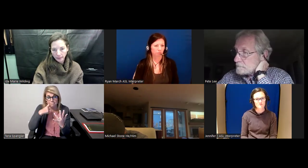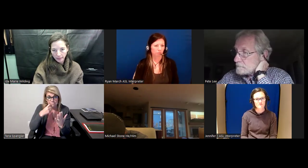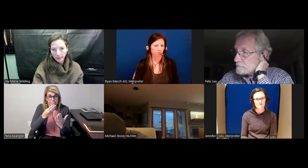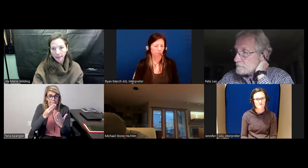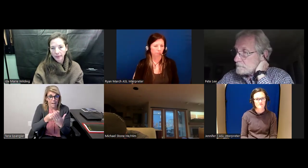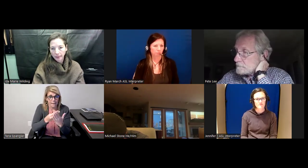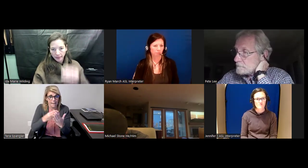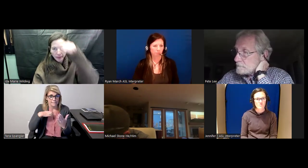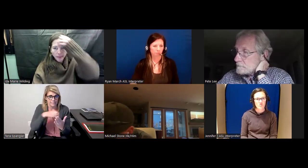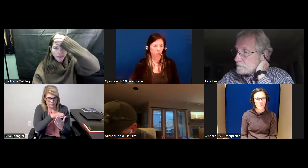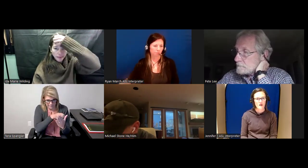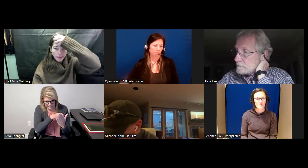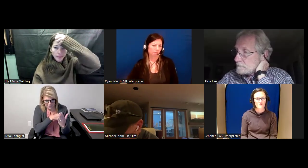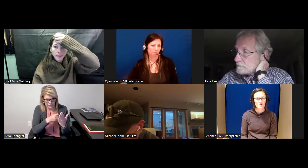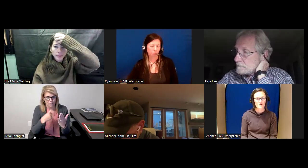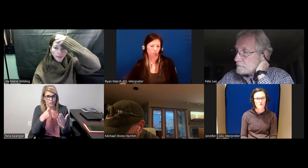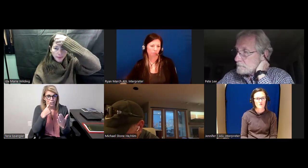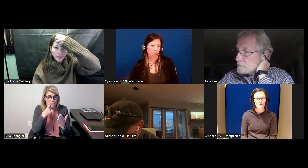requirements.